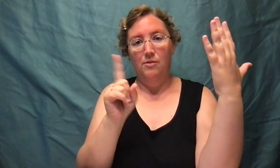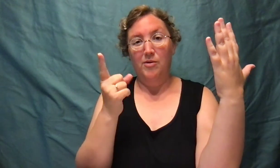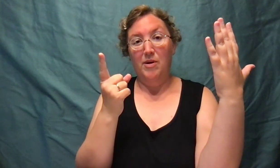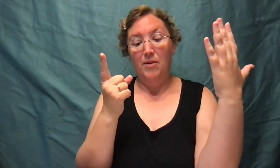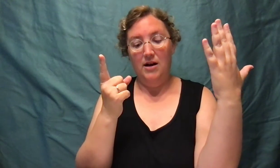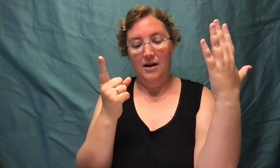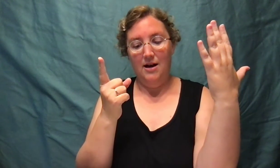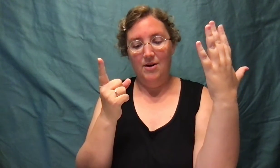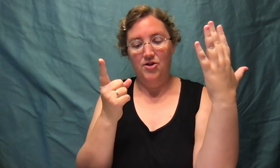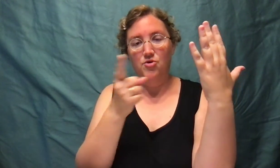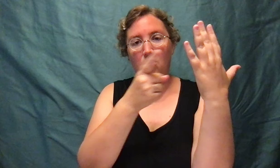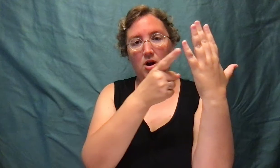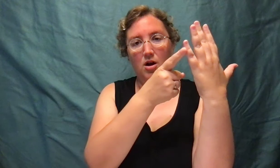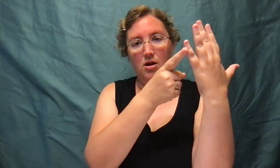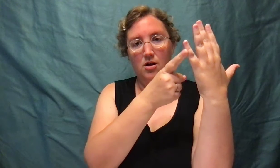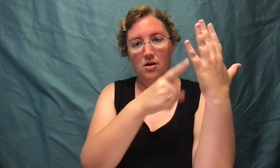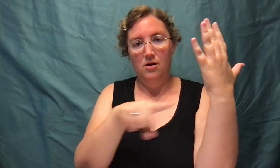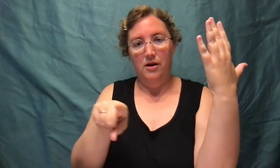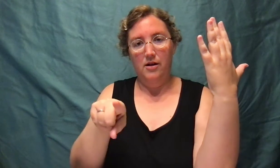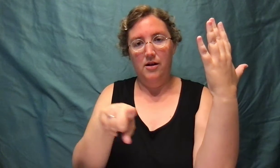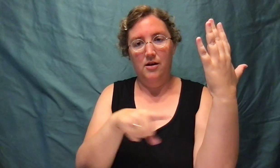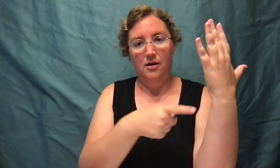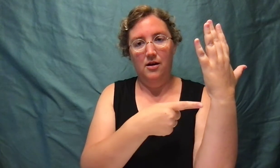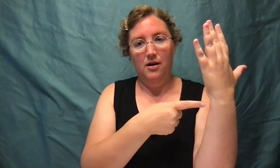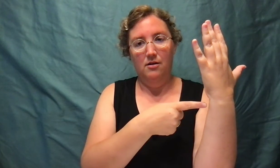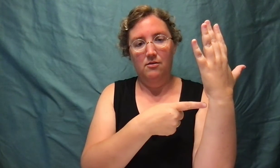with my right hand, I'm going to draw in, out.